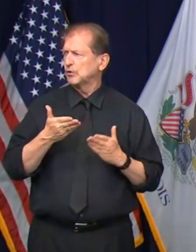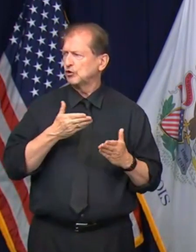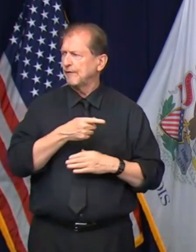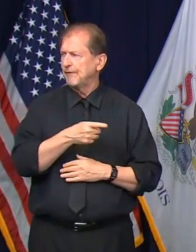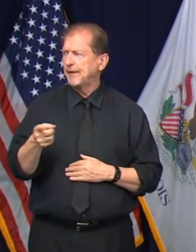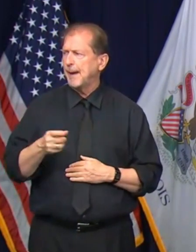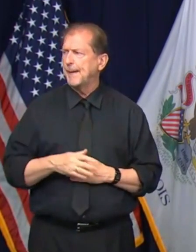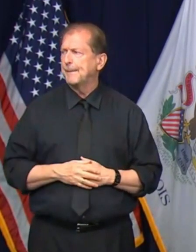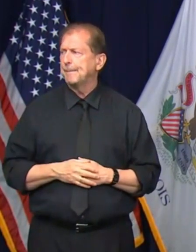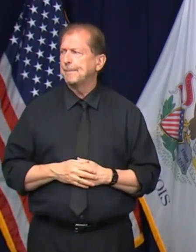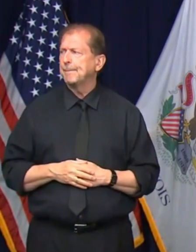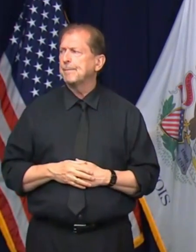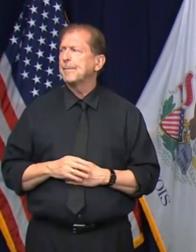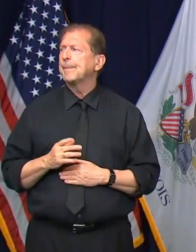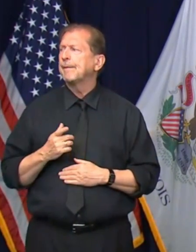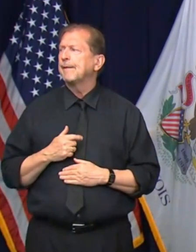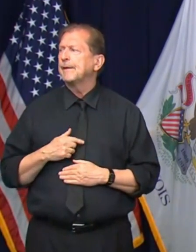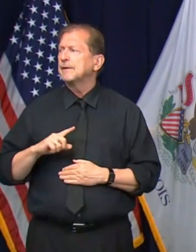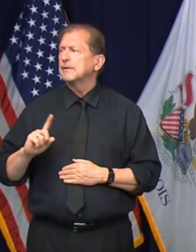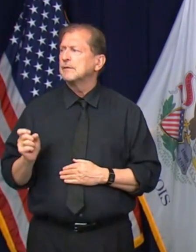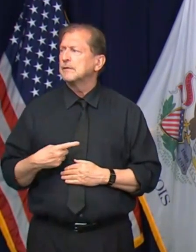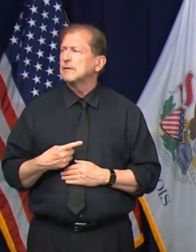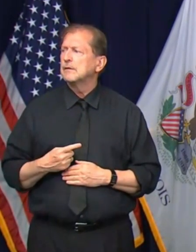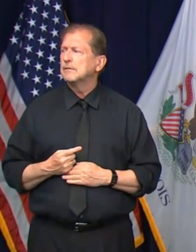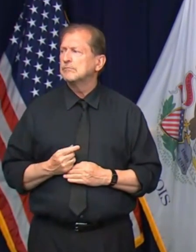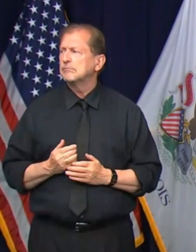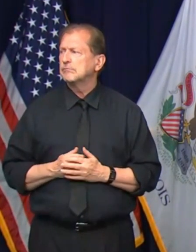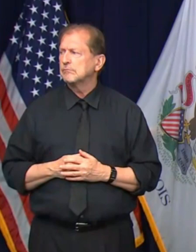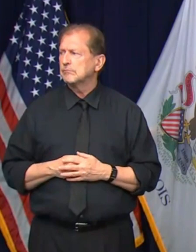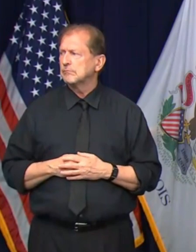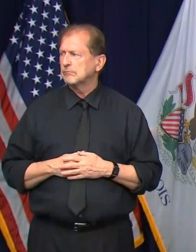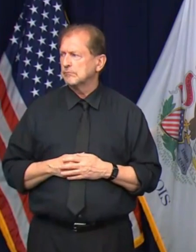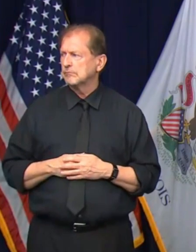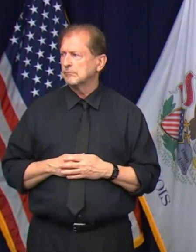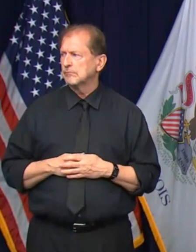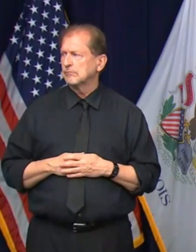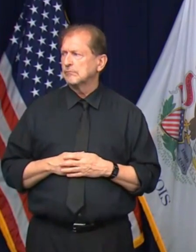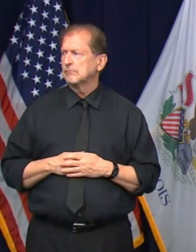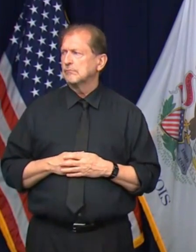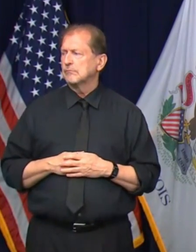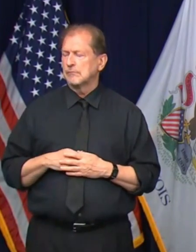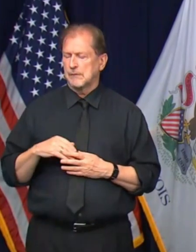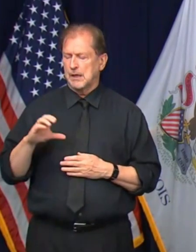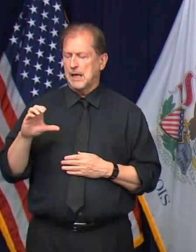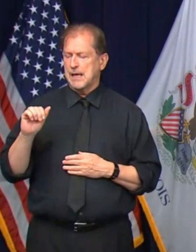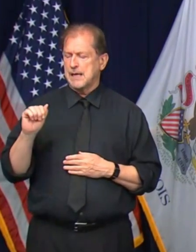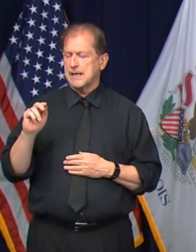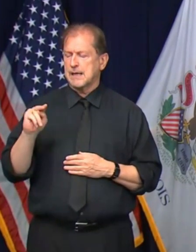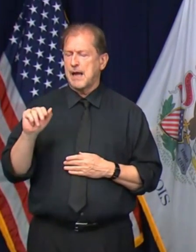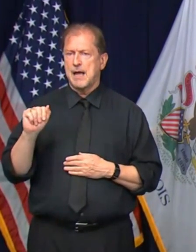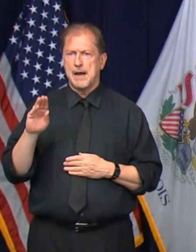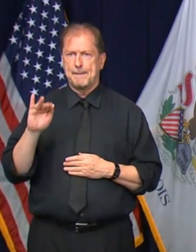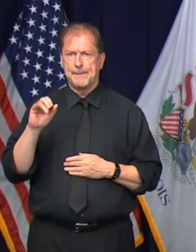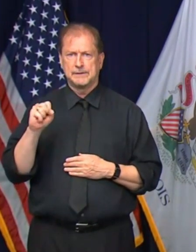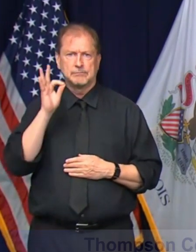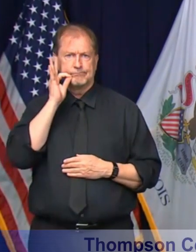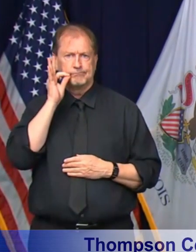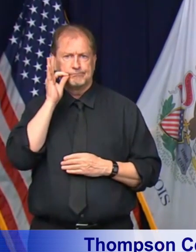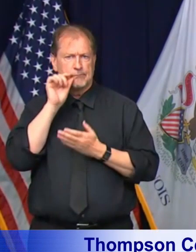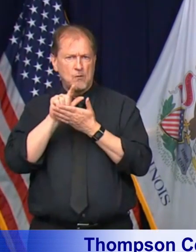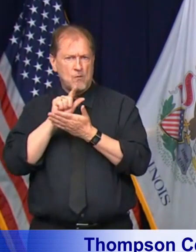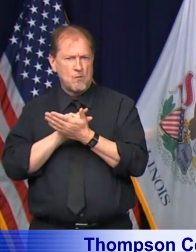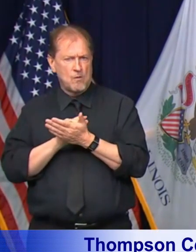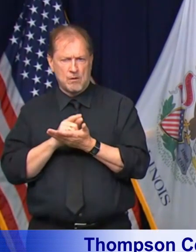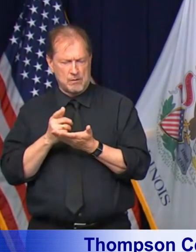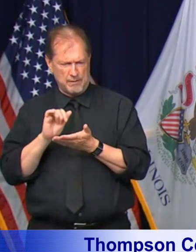Rich Miller at Capital Facts. Could you explain what happened with the cannabis bill? There's some confusion about whether a deal had been made with the governor's office to